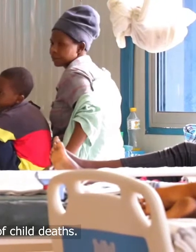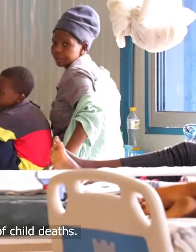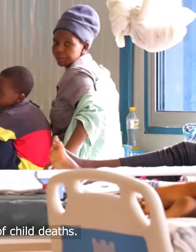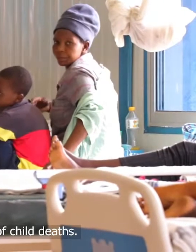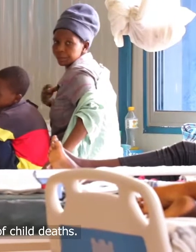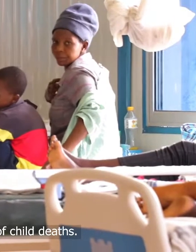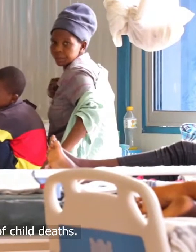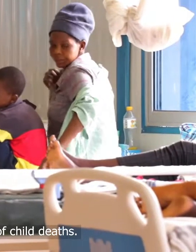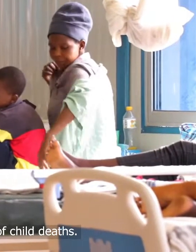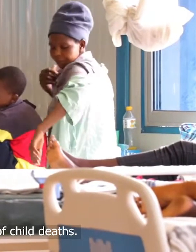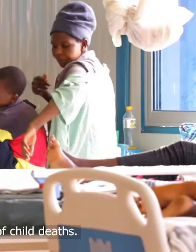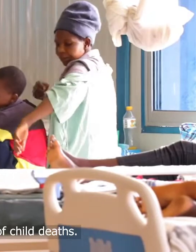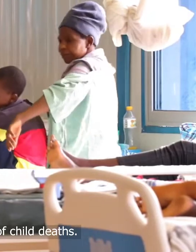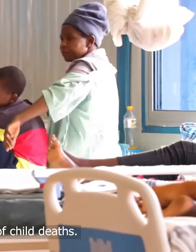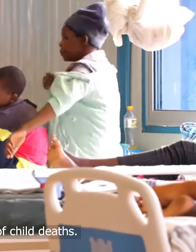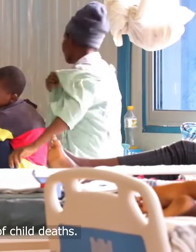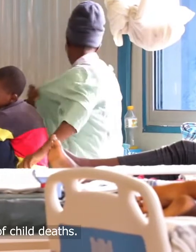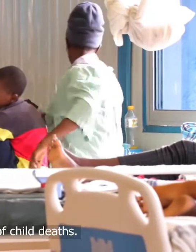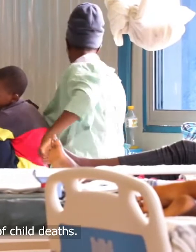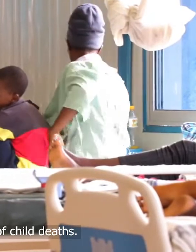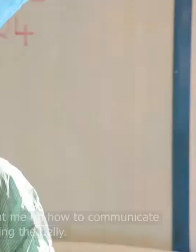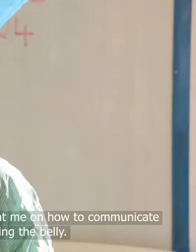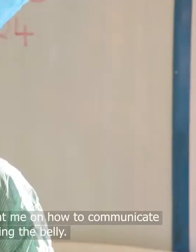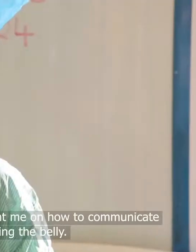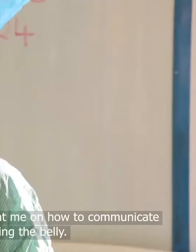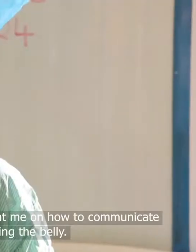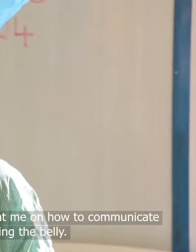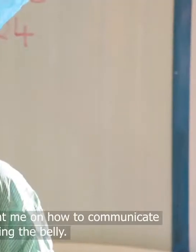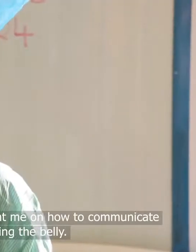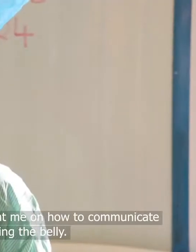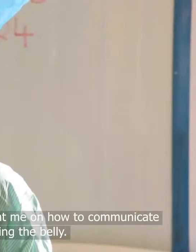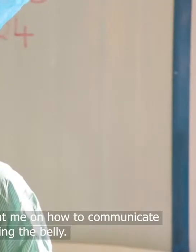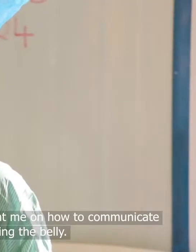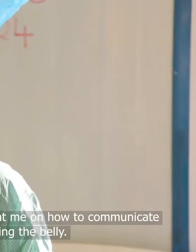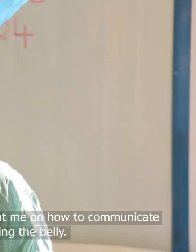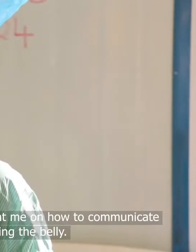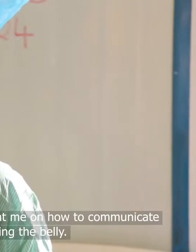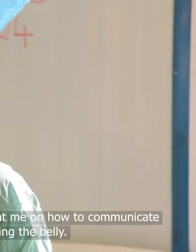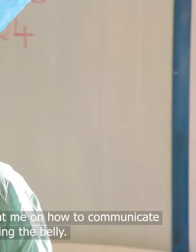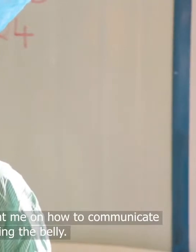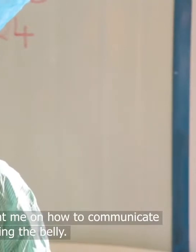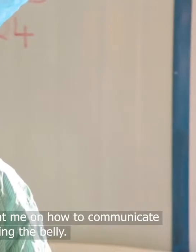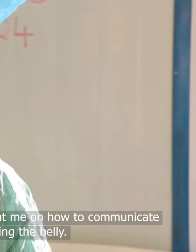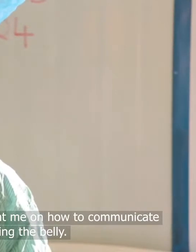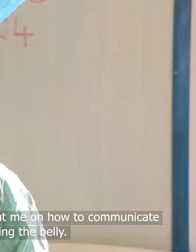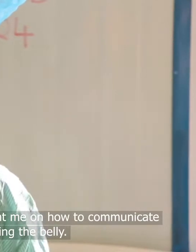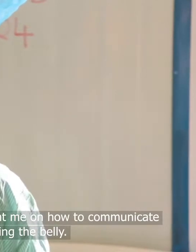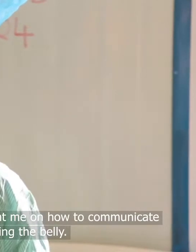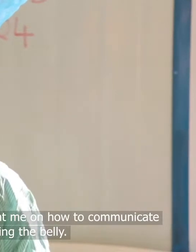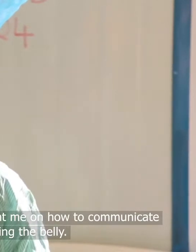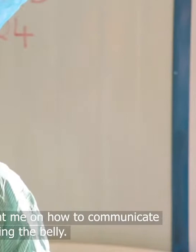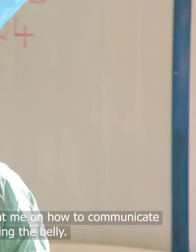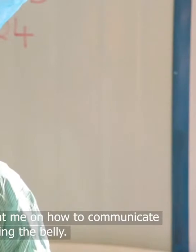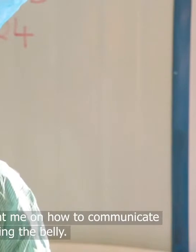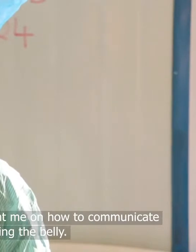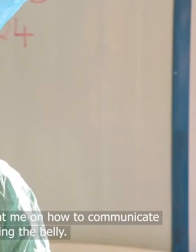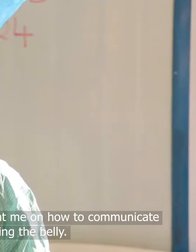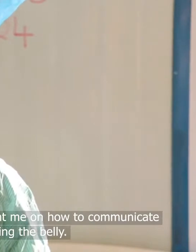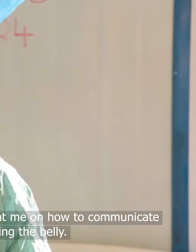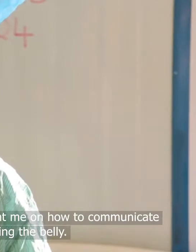actually leading to a lot of child deaths. Nikiwa pregnant, nilikuwa nafunzwa jinsi ya kuongea na